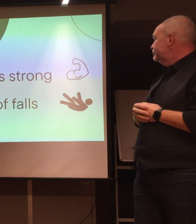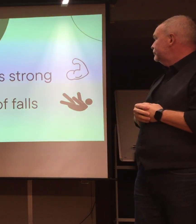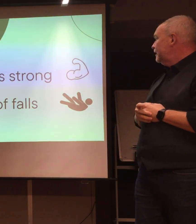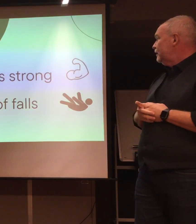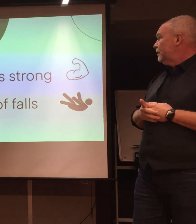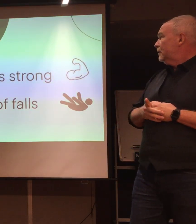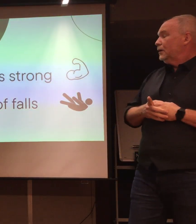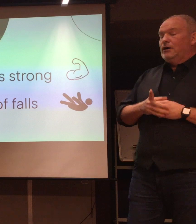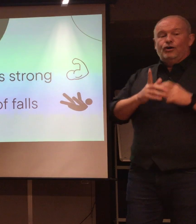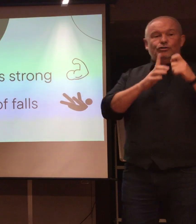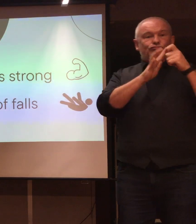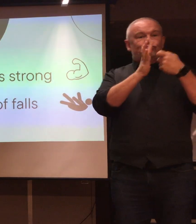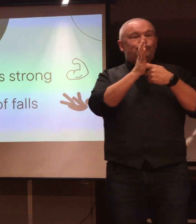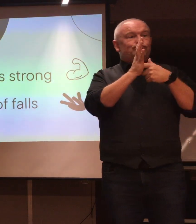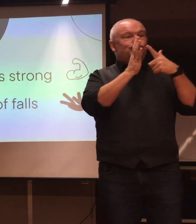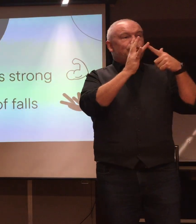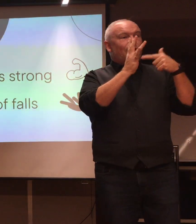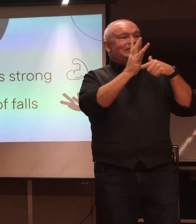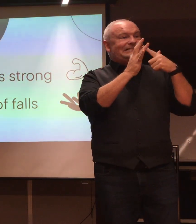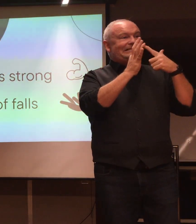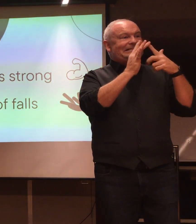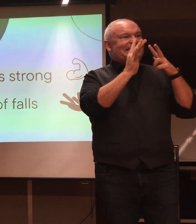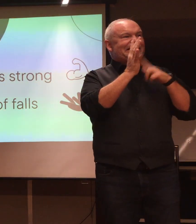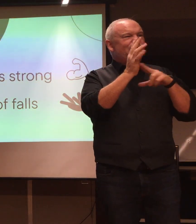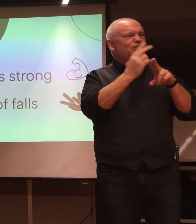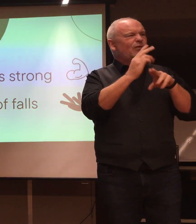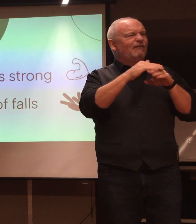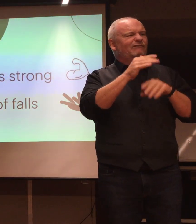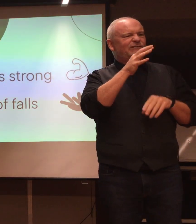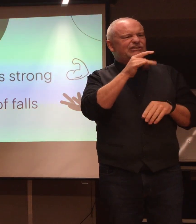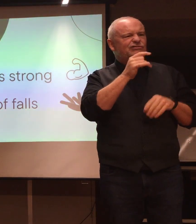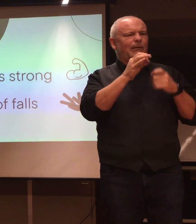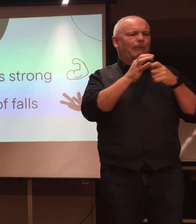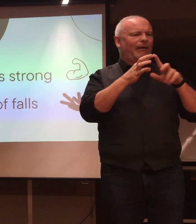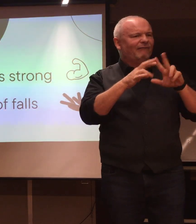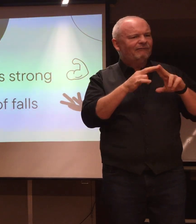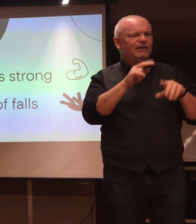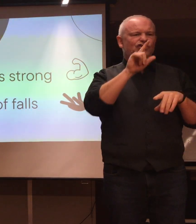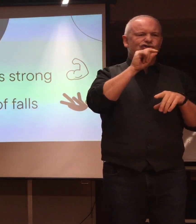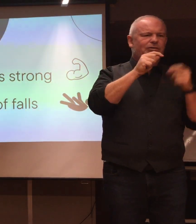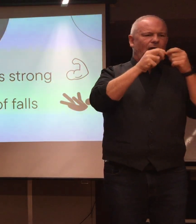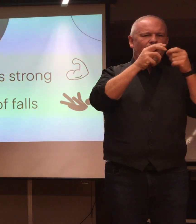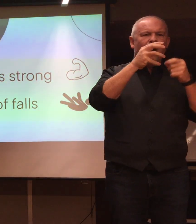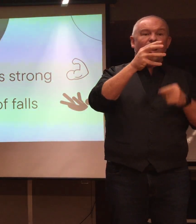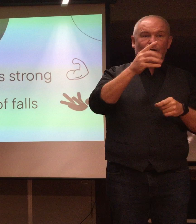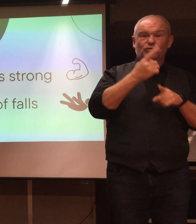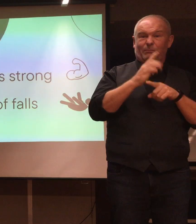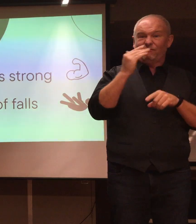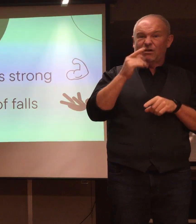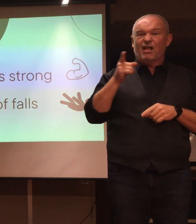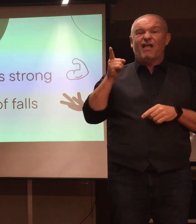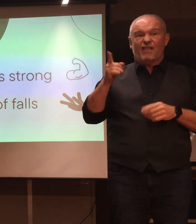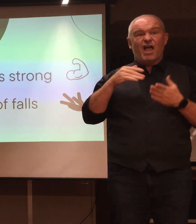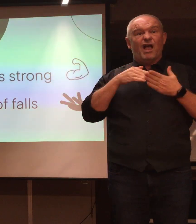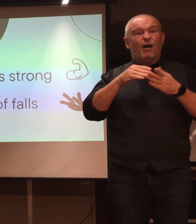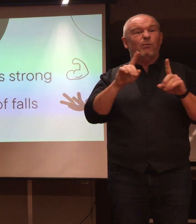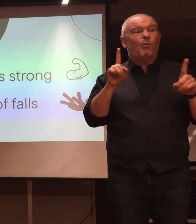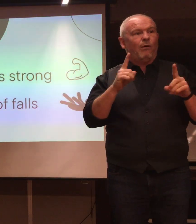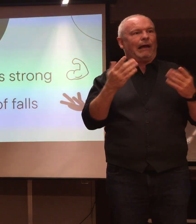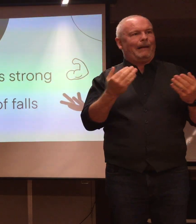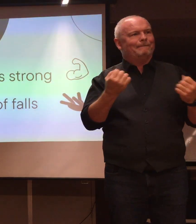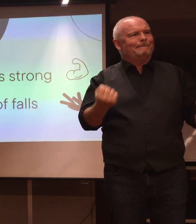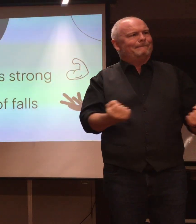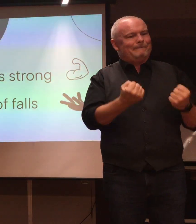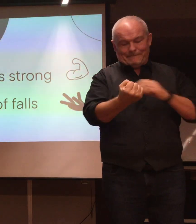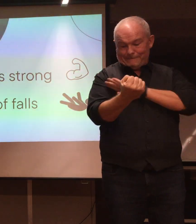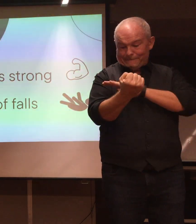So the protein that we talked about earlier, the fish, the beef, the chicken, this actually helps keep our